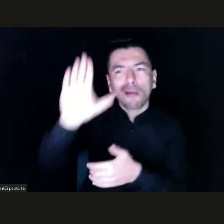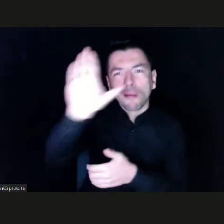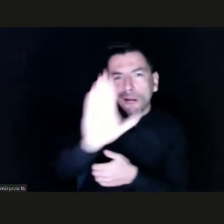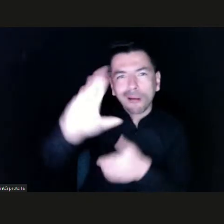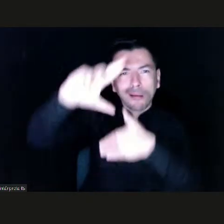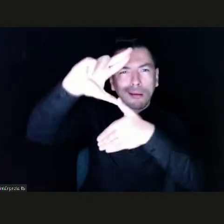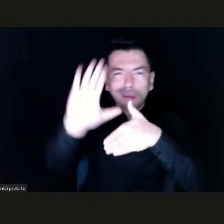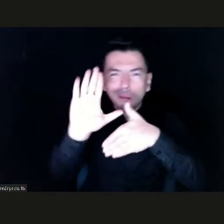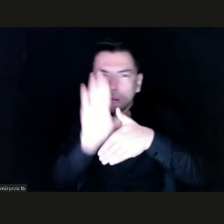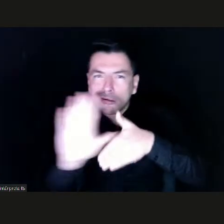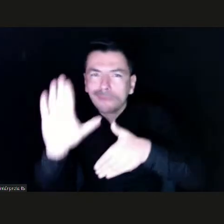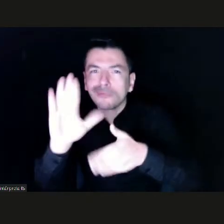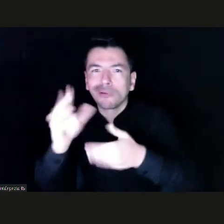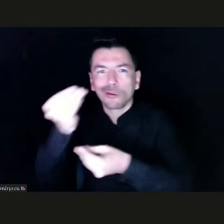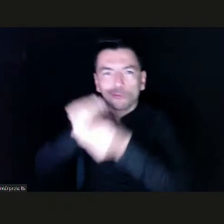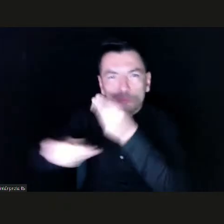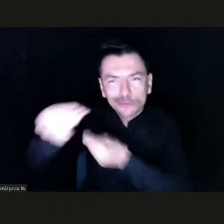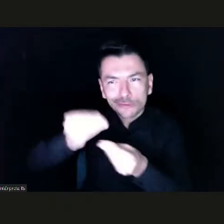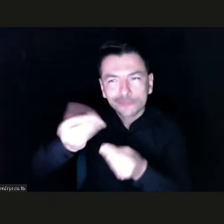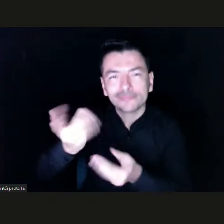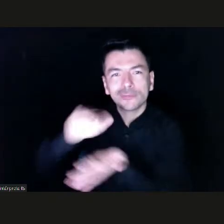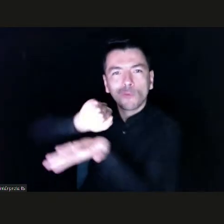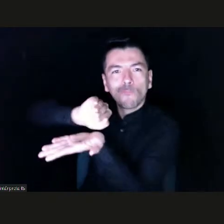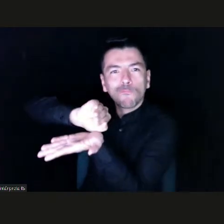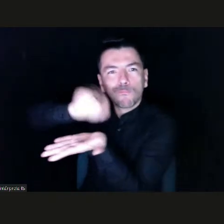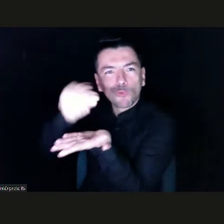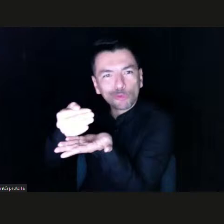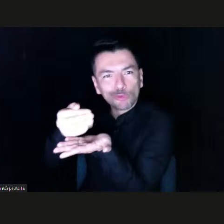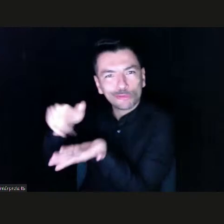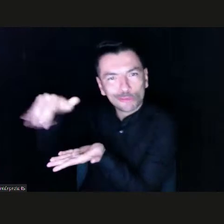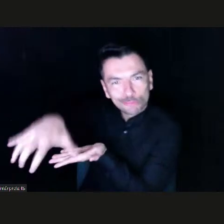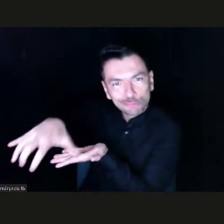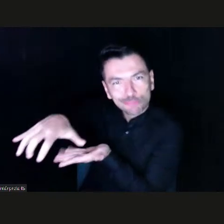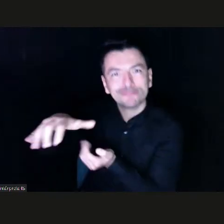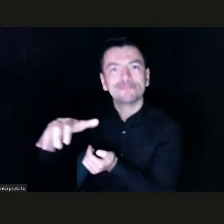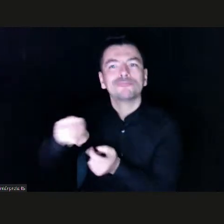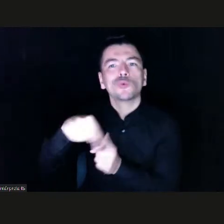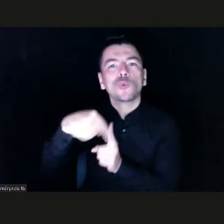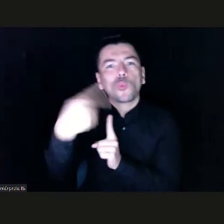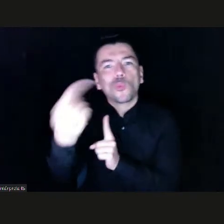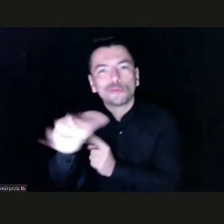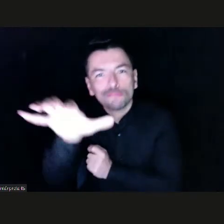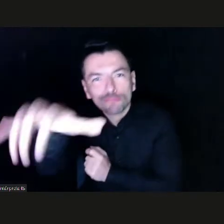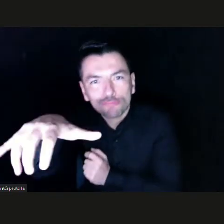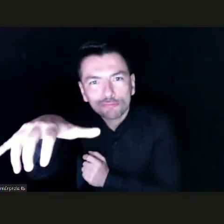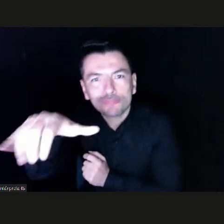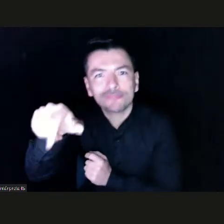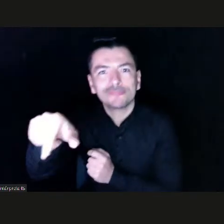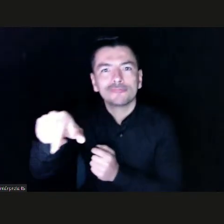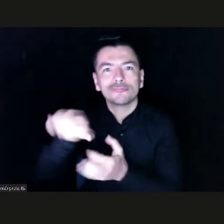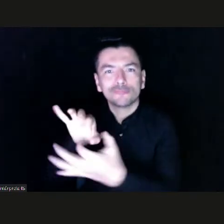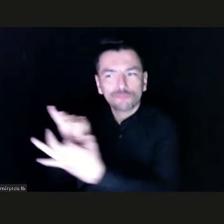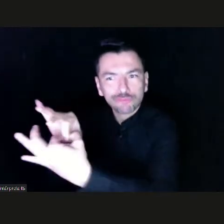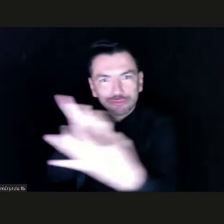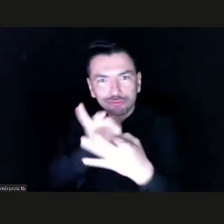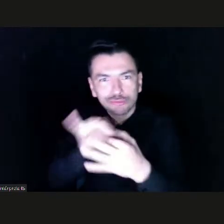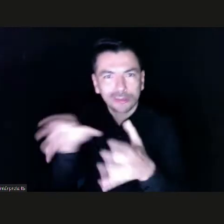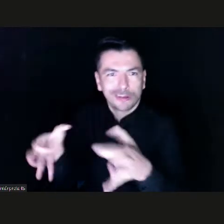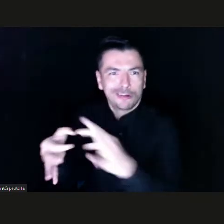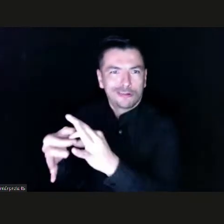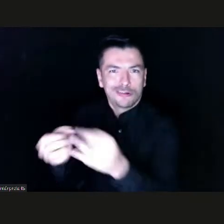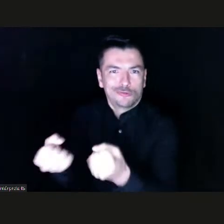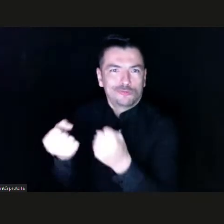Exporters, Latin American and Caribbean Network of Researchers and Policymakers on